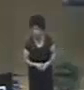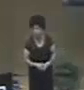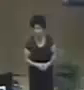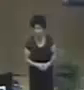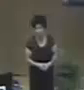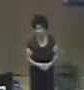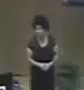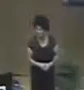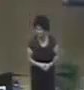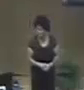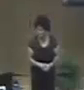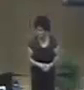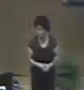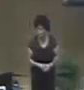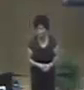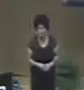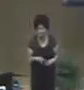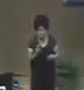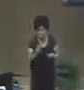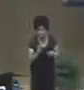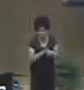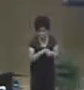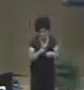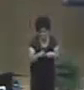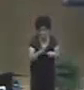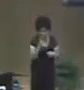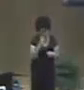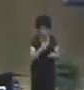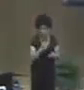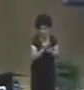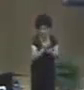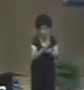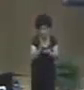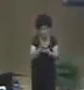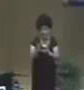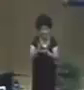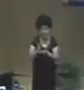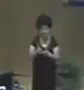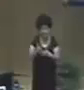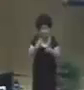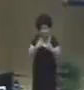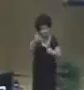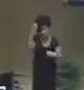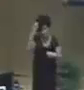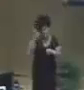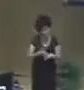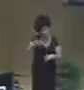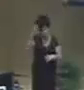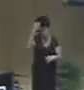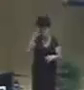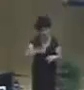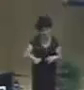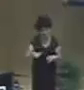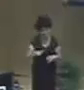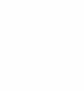It's been built in such a way so it can be shared. That was part of the funding arrangement. So USQ's into open. We're into open